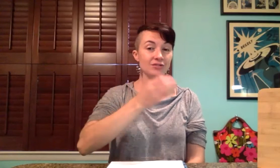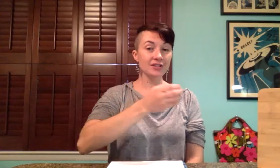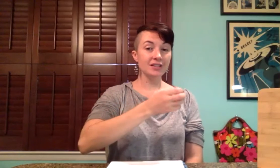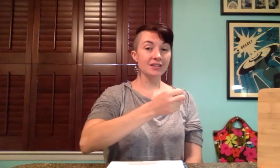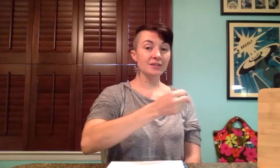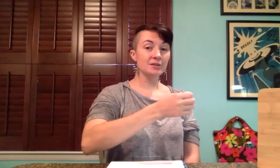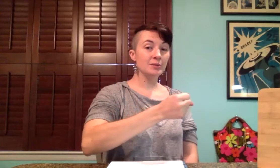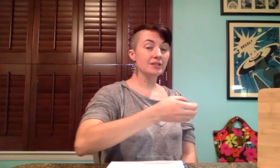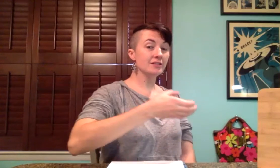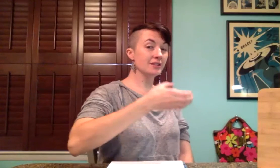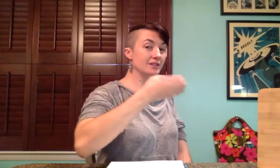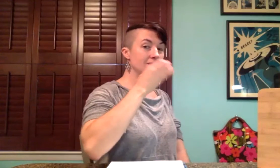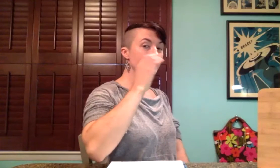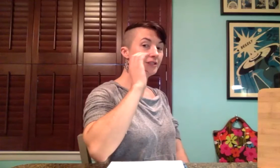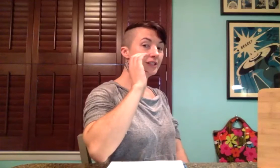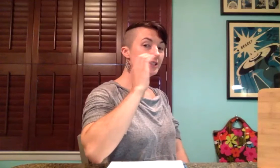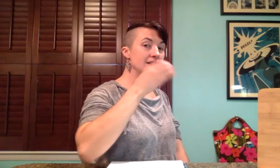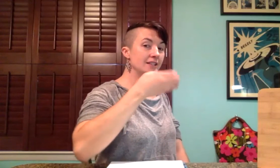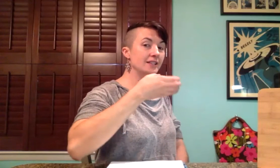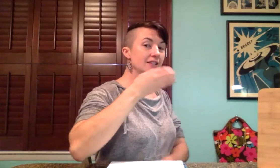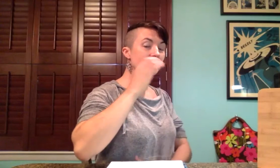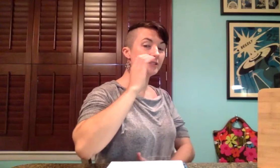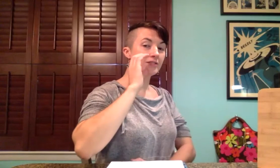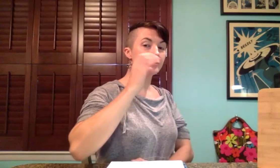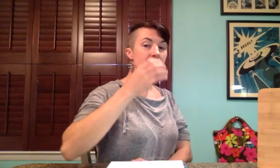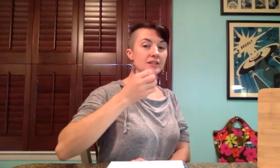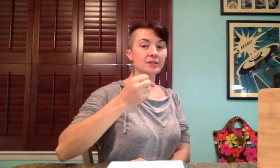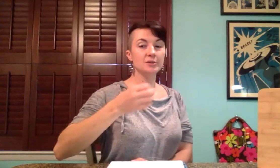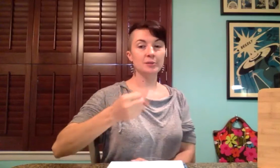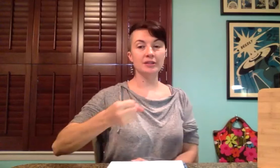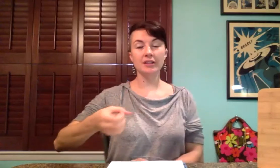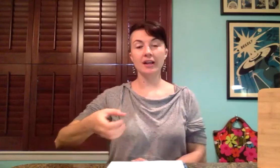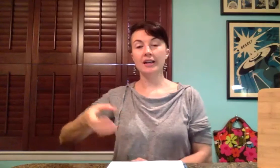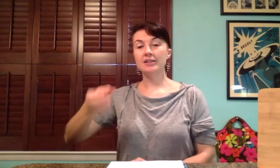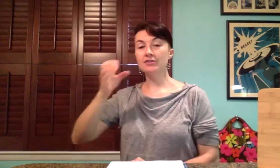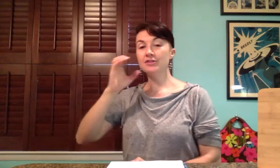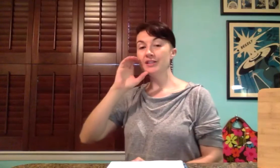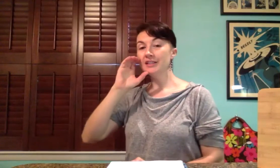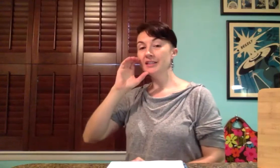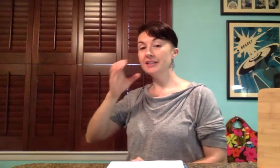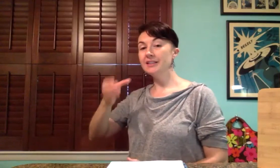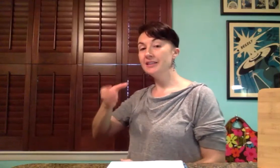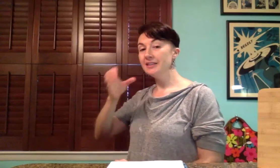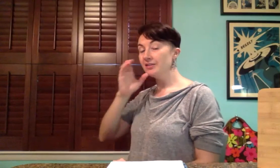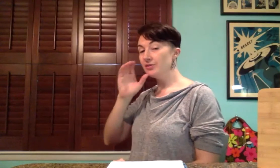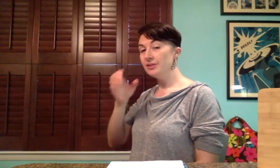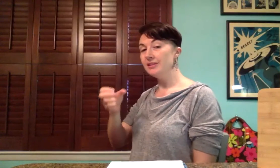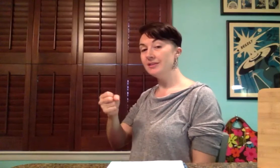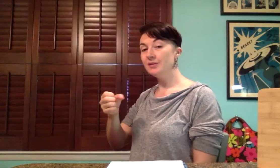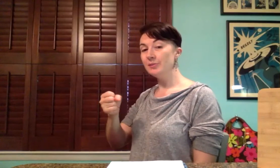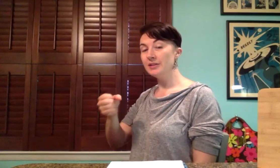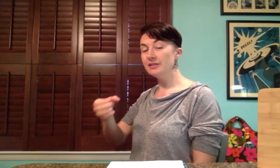drink your milk, drink your milk, drink your milk,